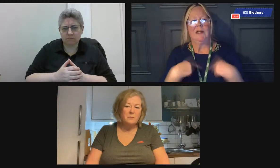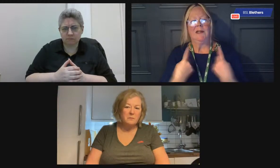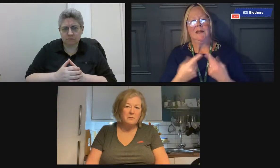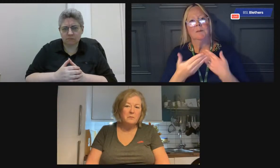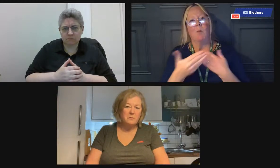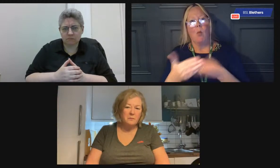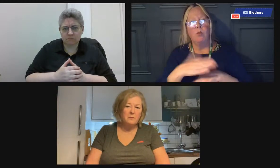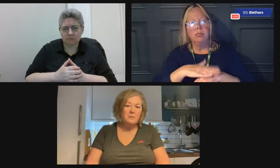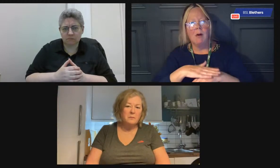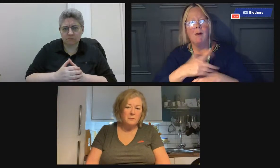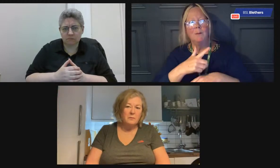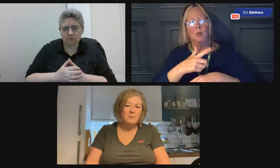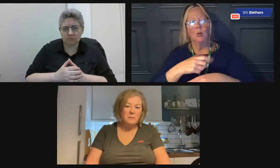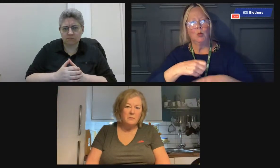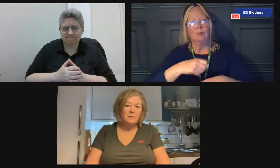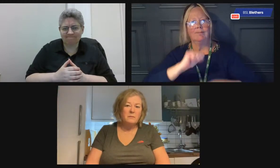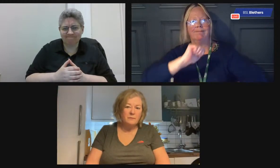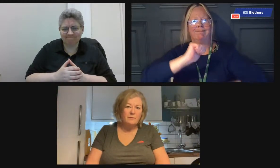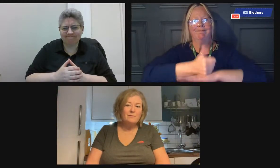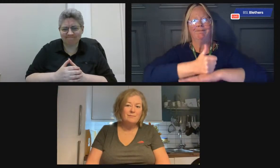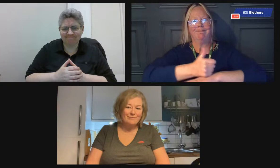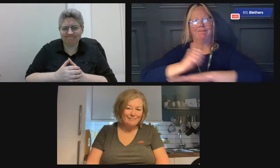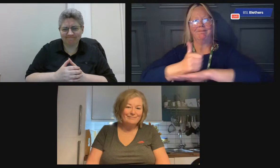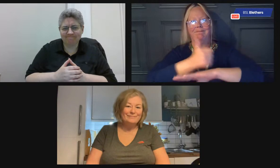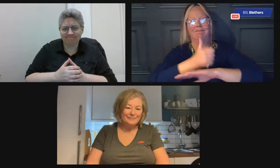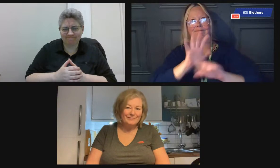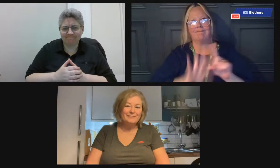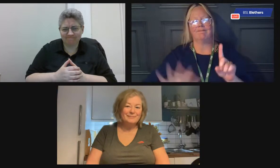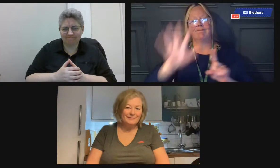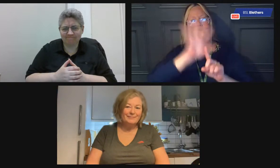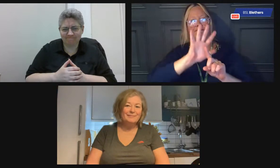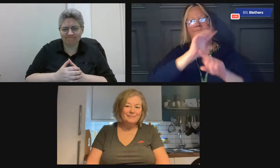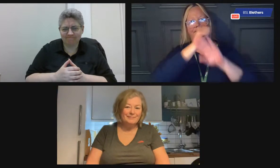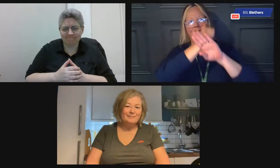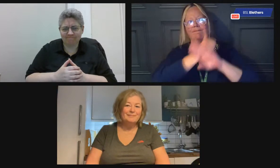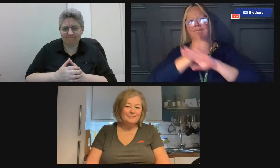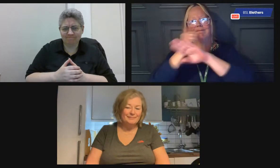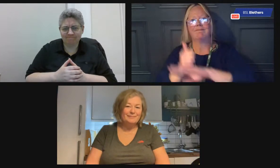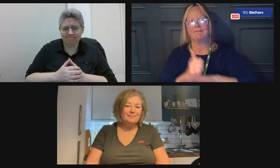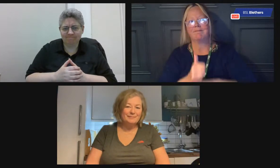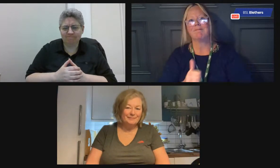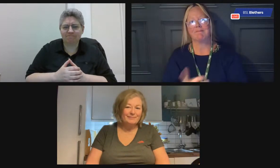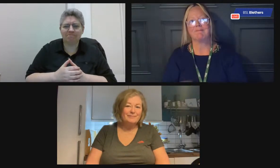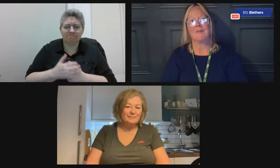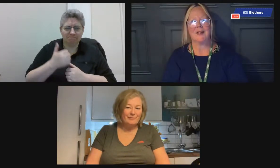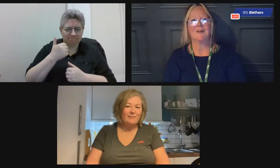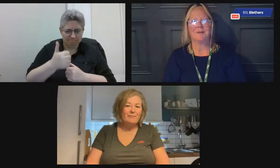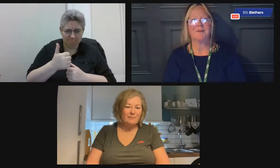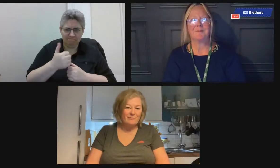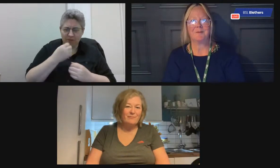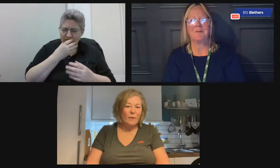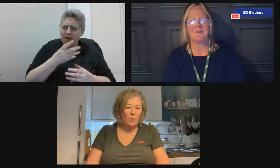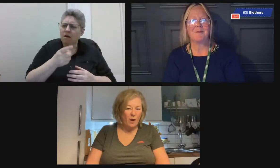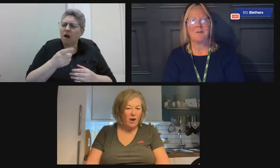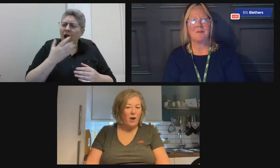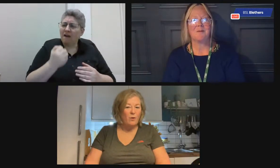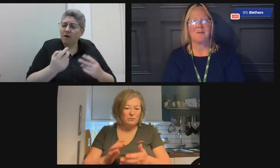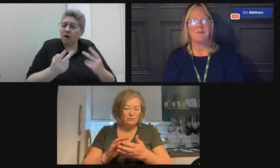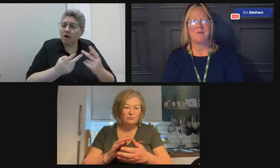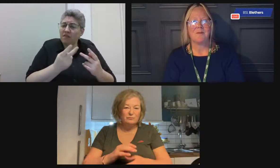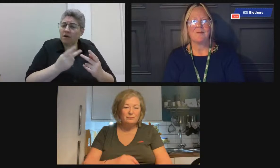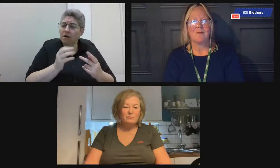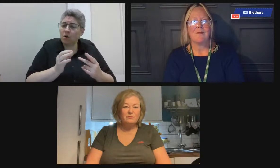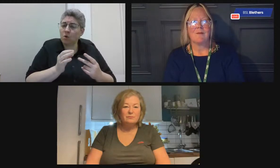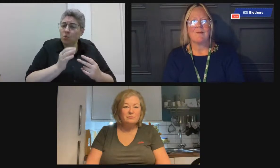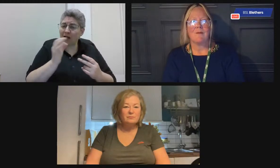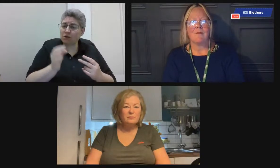more face-to-face services. But we need more time to kind of establish the foundations of that before